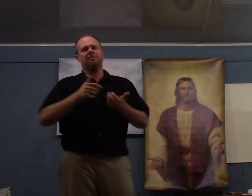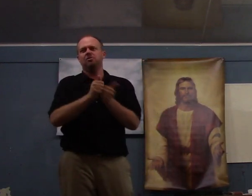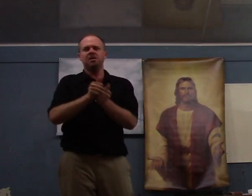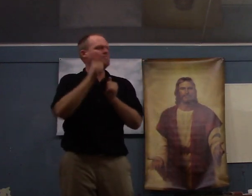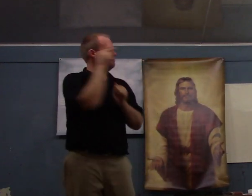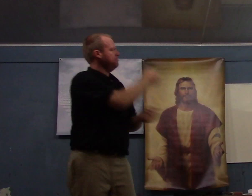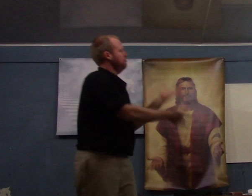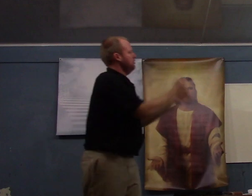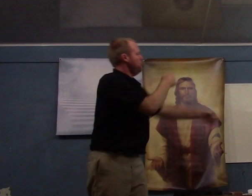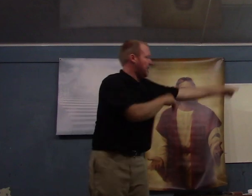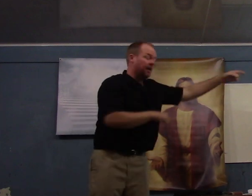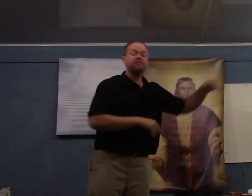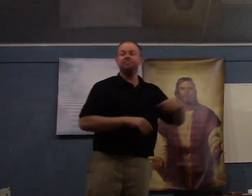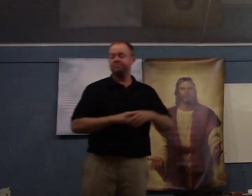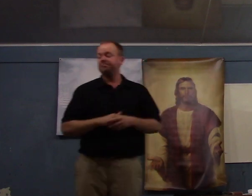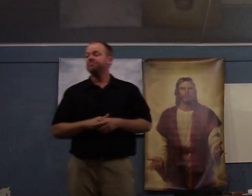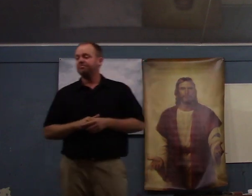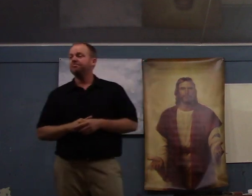that is worthy of hell.